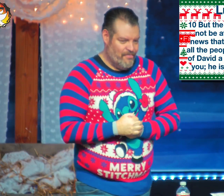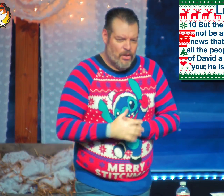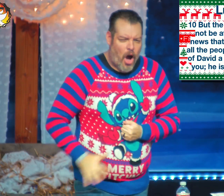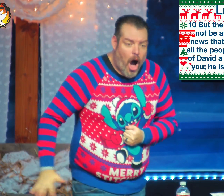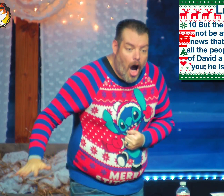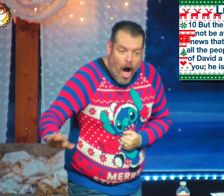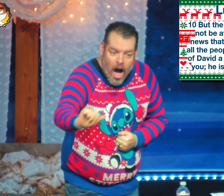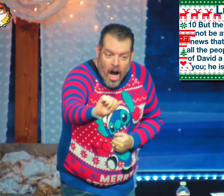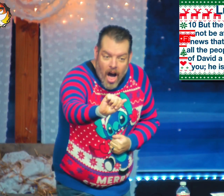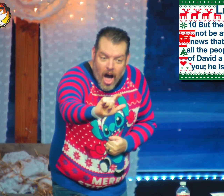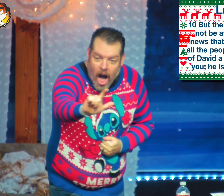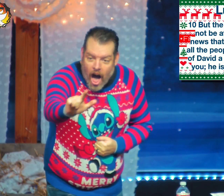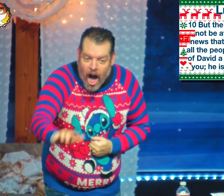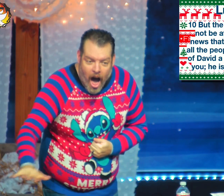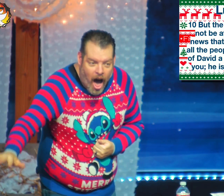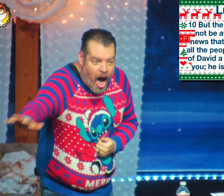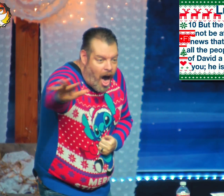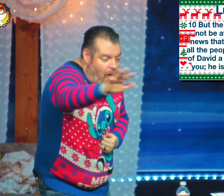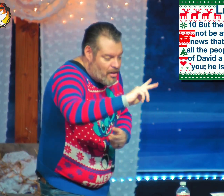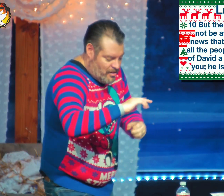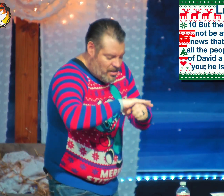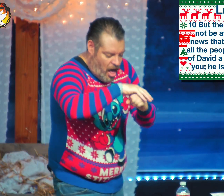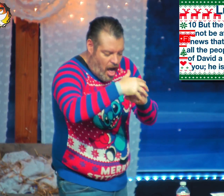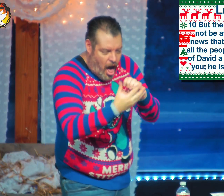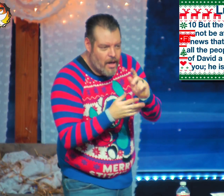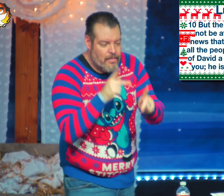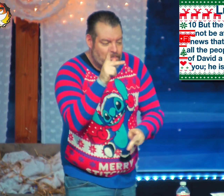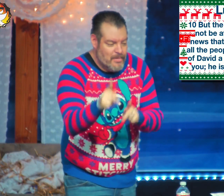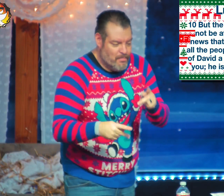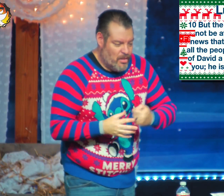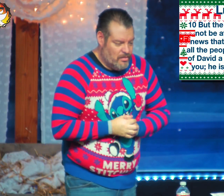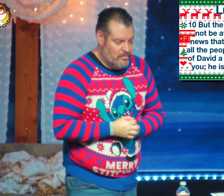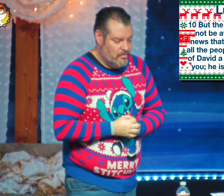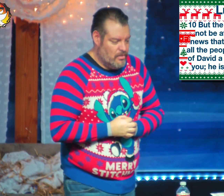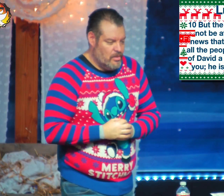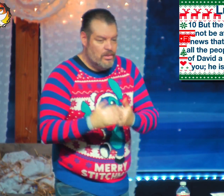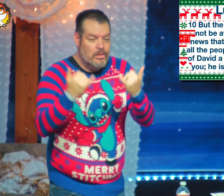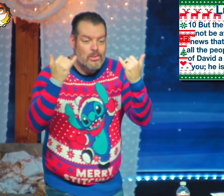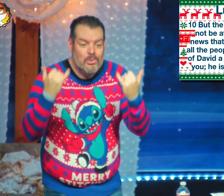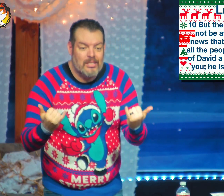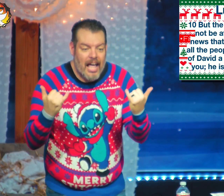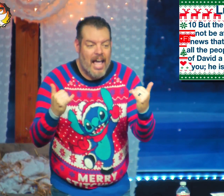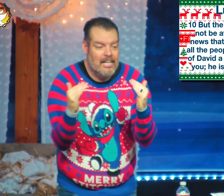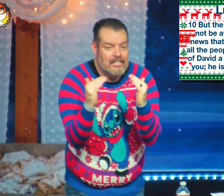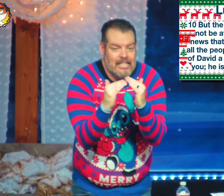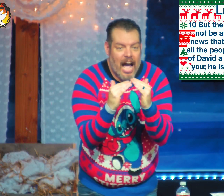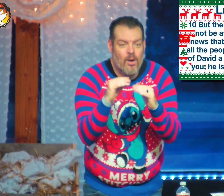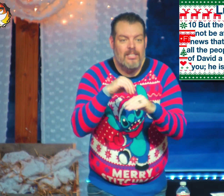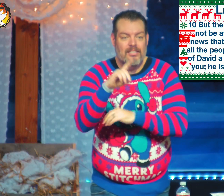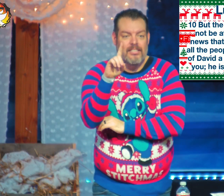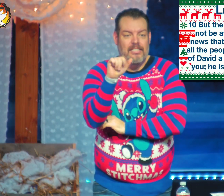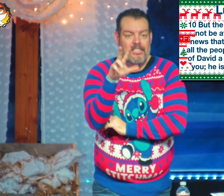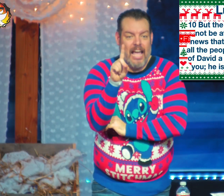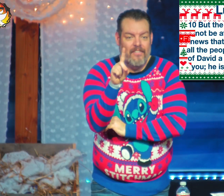Angels say, don't be afraid. I have brought you good